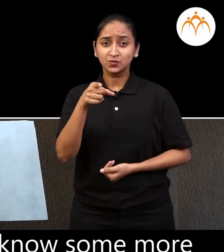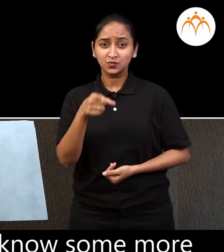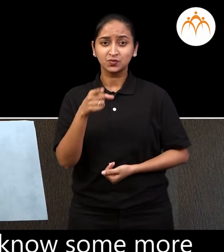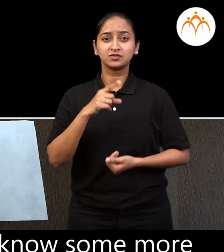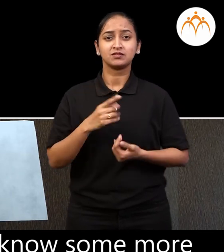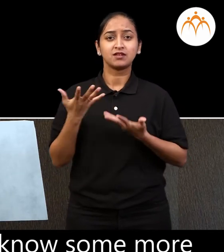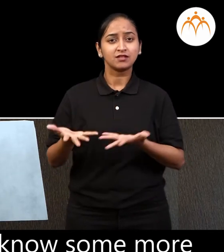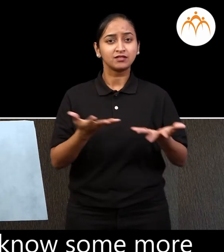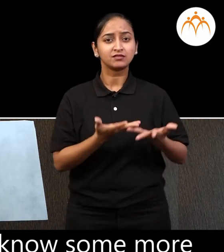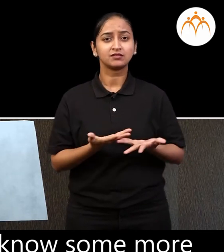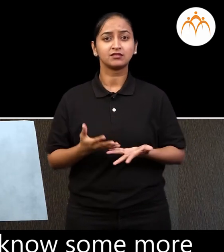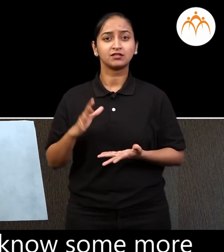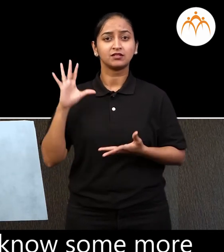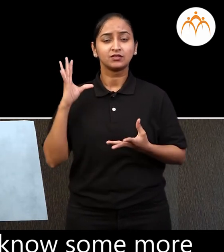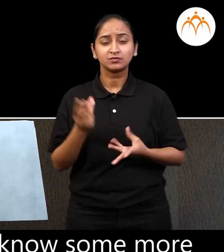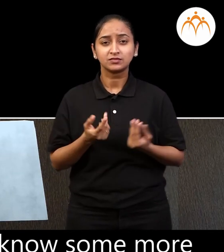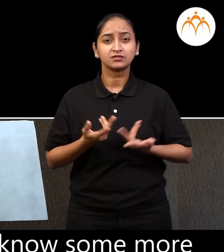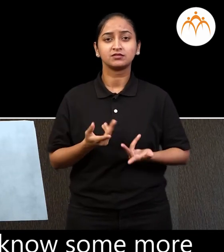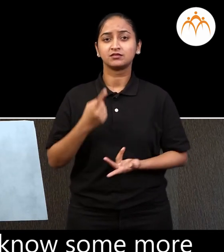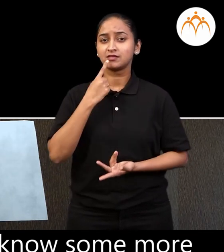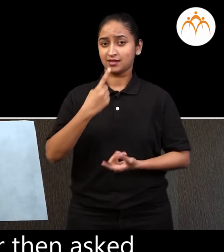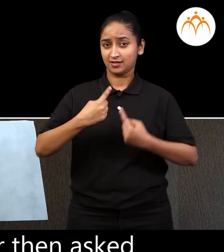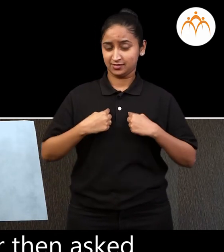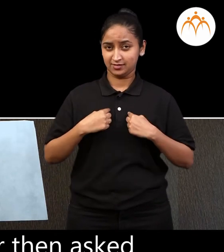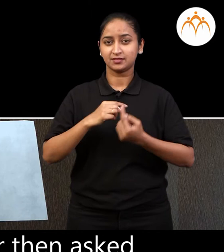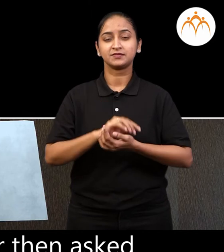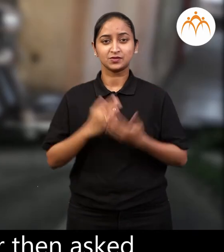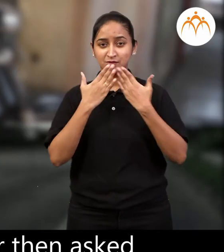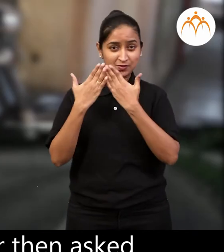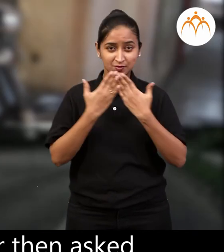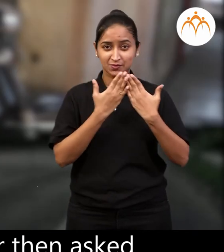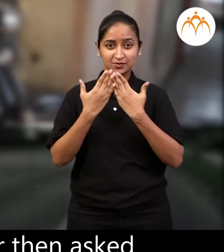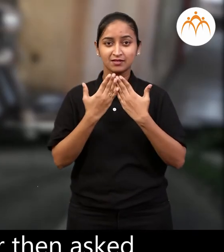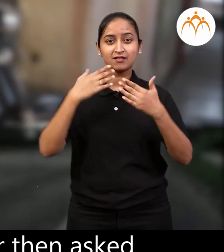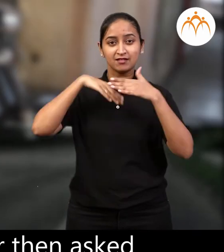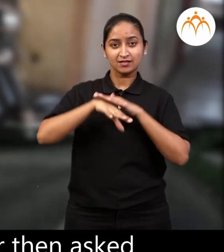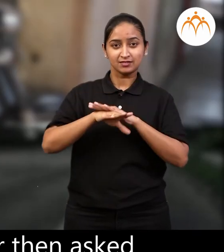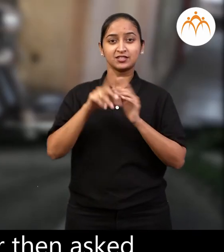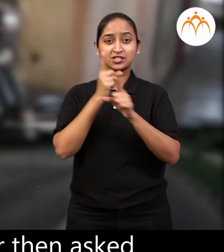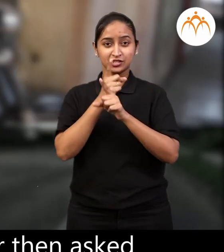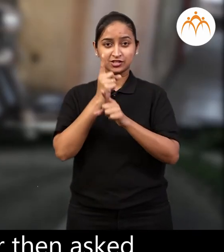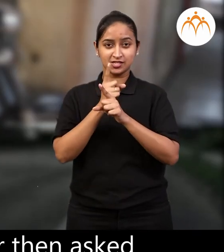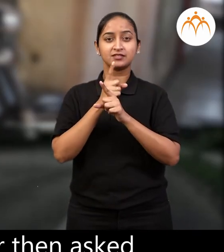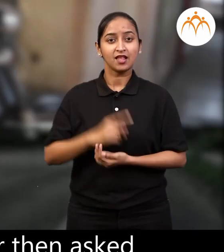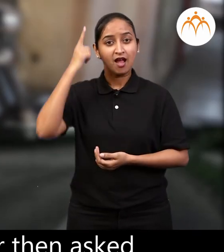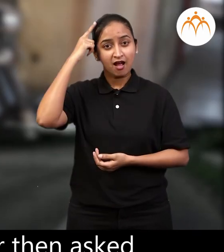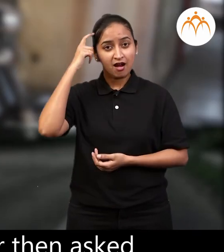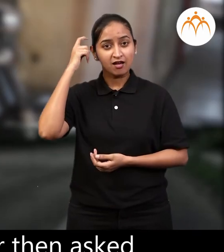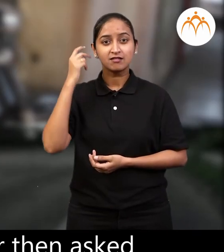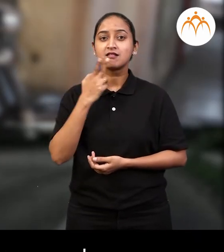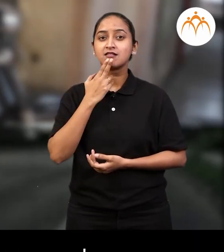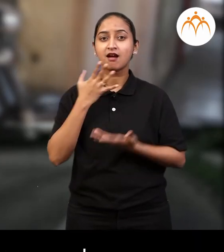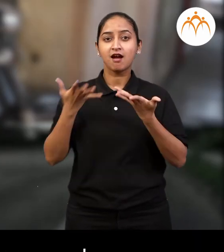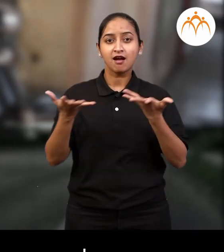and let me know some more white objects that you can remember. The school teacher then asked them about